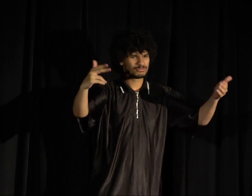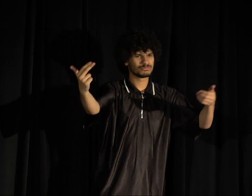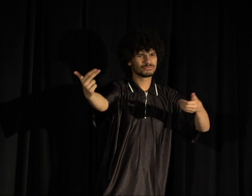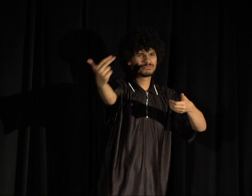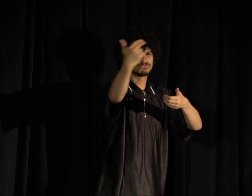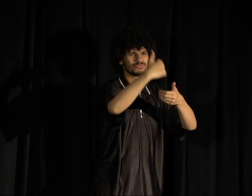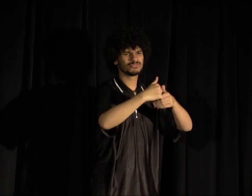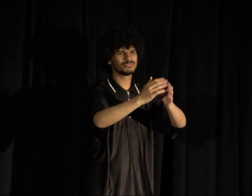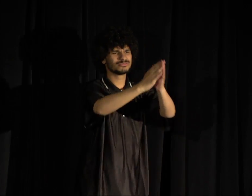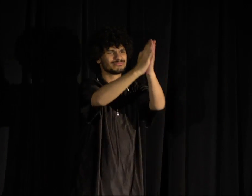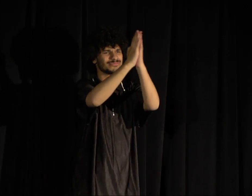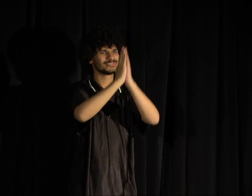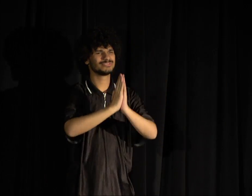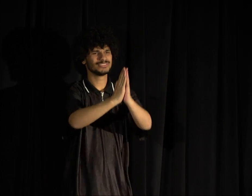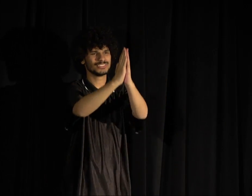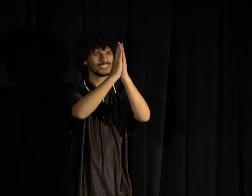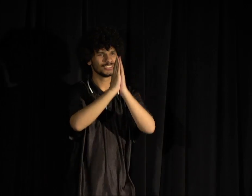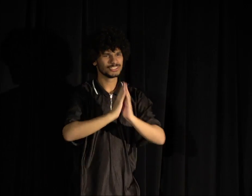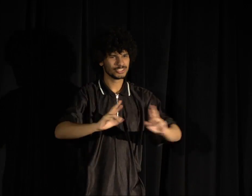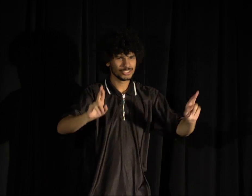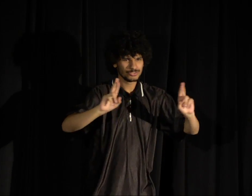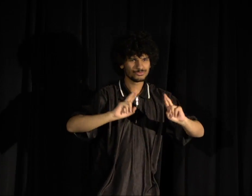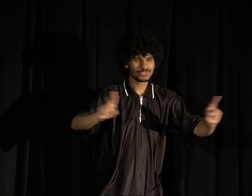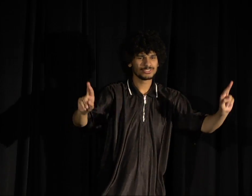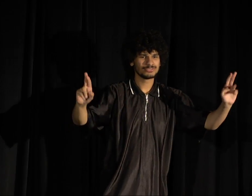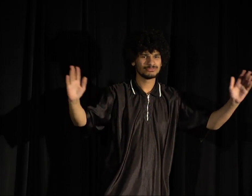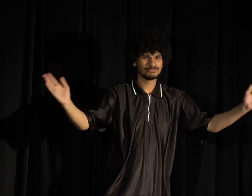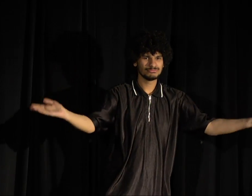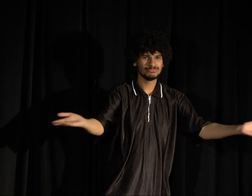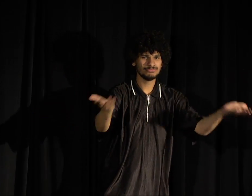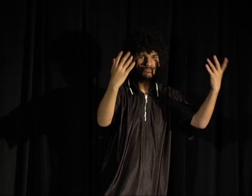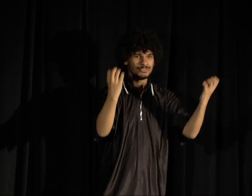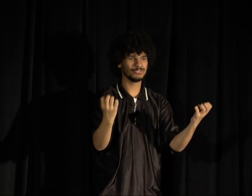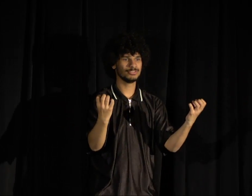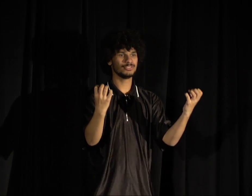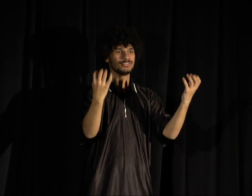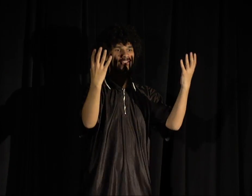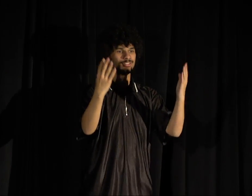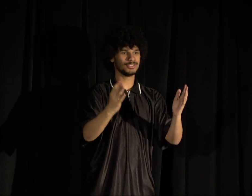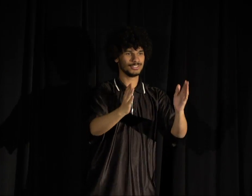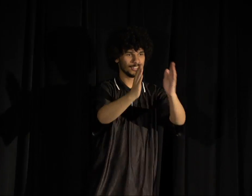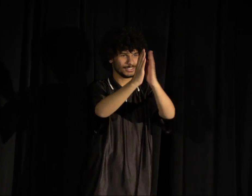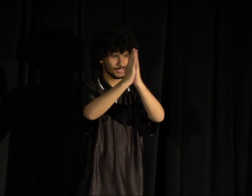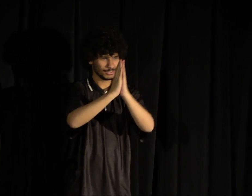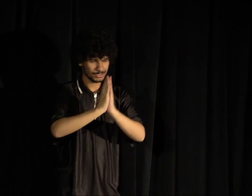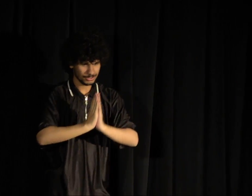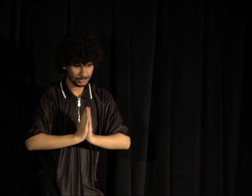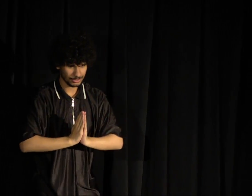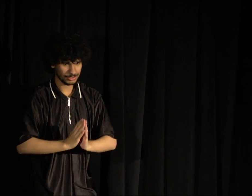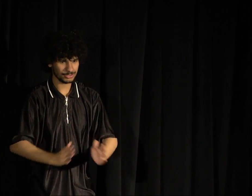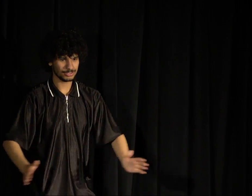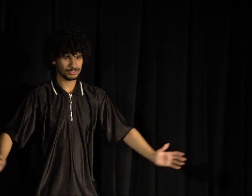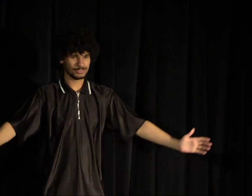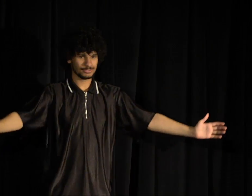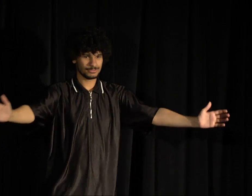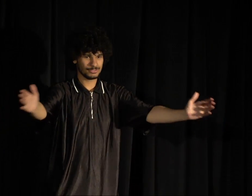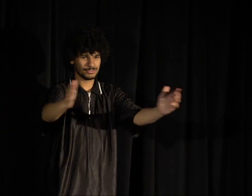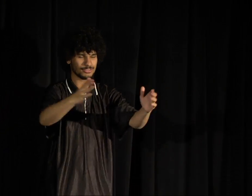The preacher says, please join me in prayer. Everybody, please join me in prayer. Please stand and let's pray for this